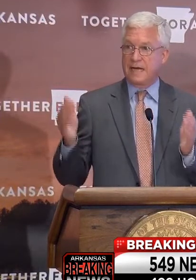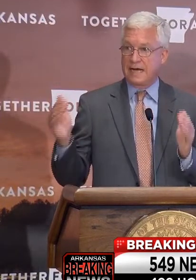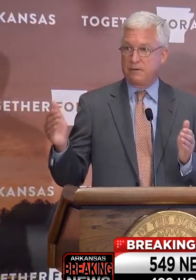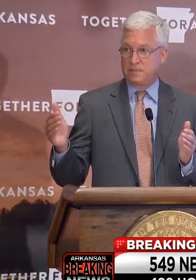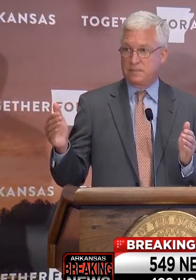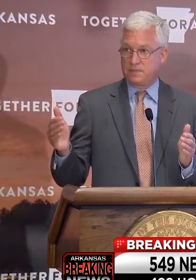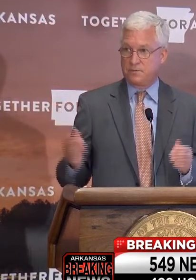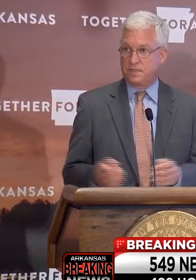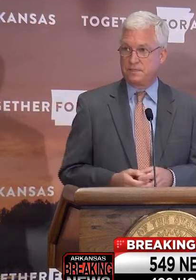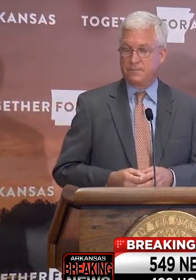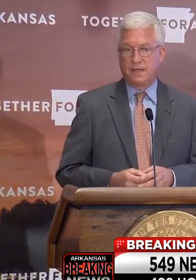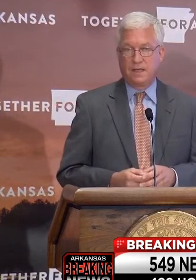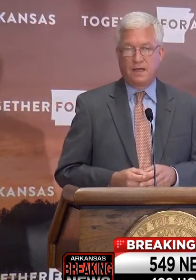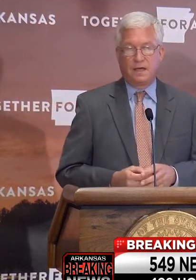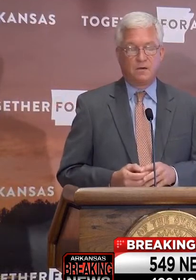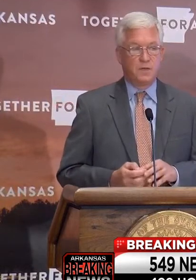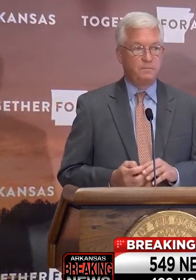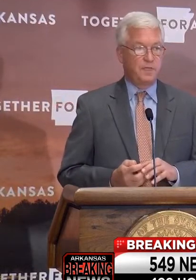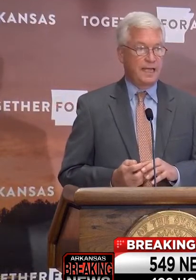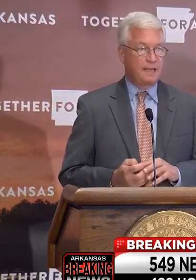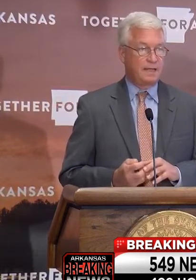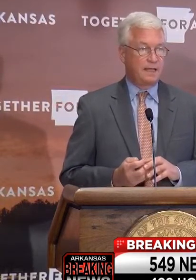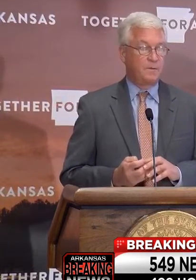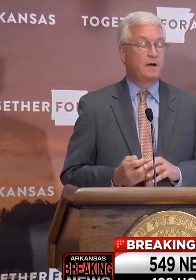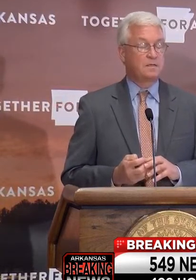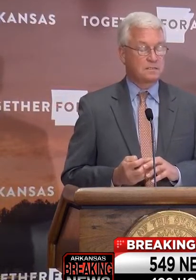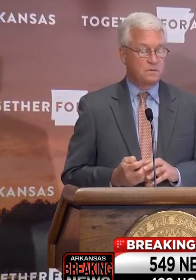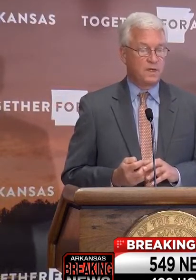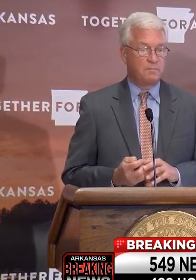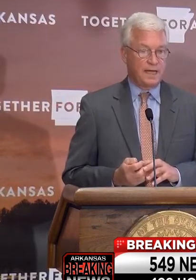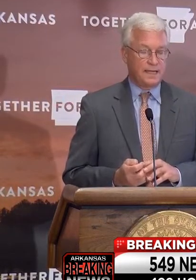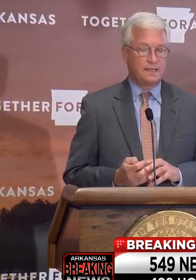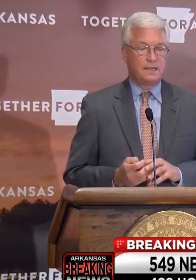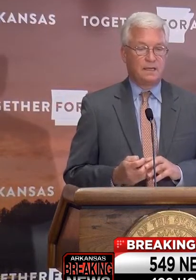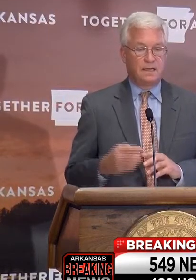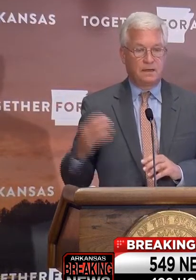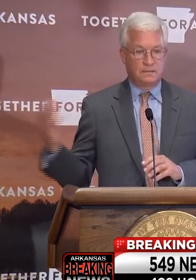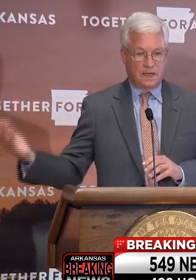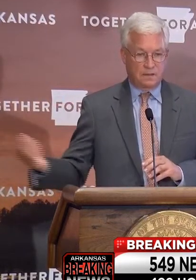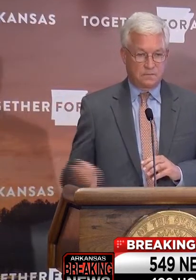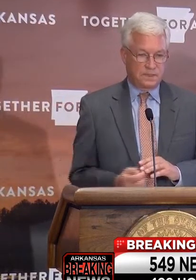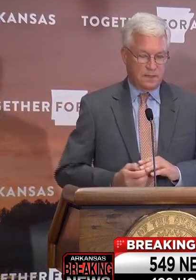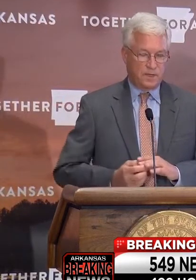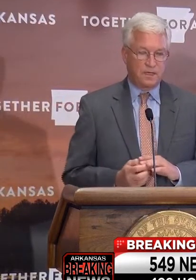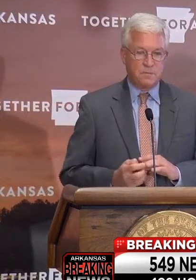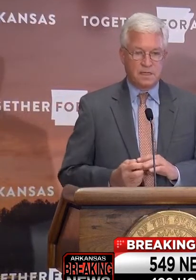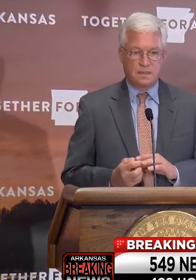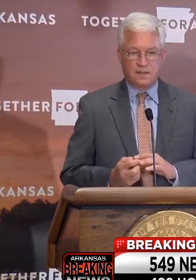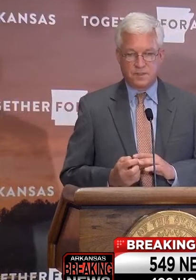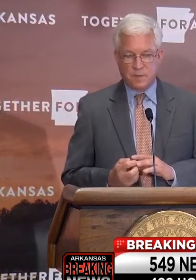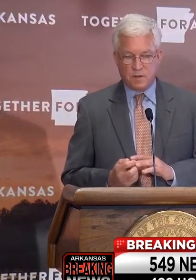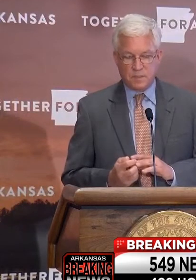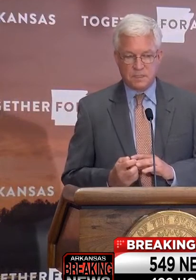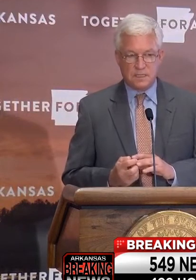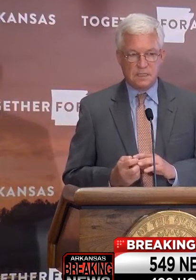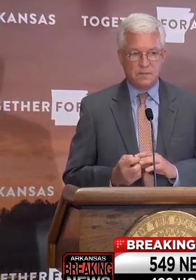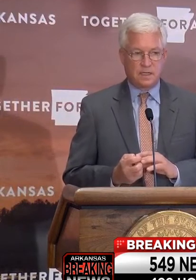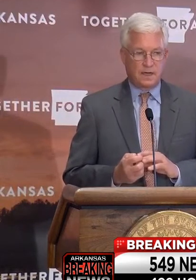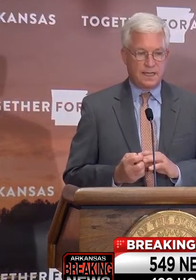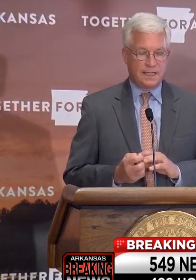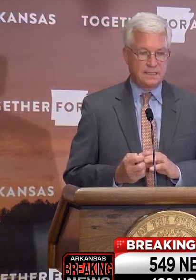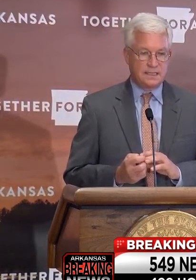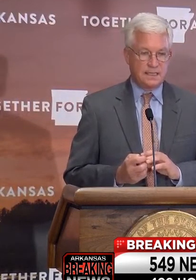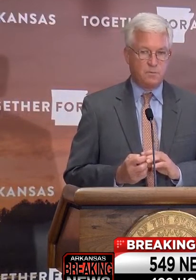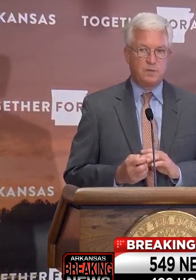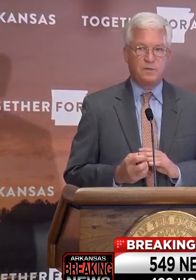that I'm in a high risk situation. We also went back, I want to commend the Health Department's team and